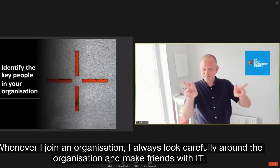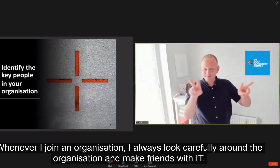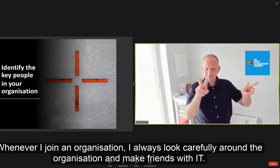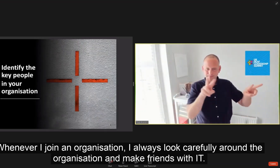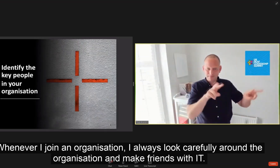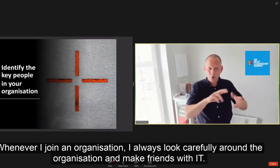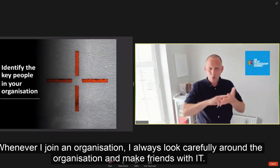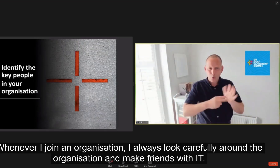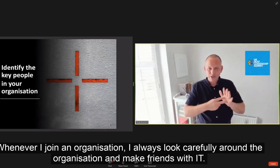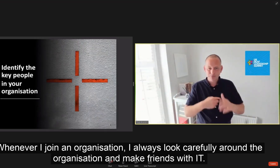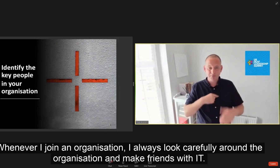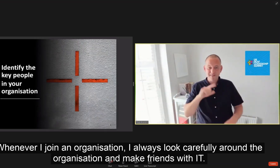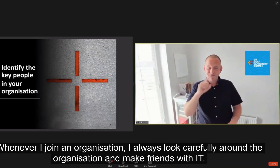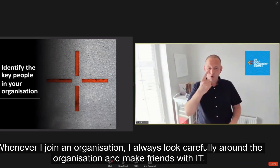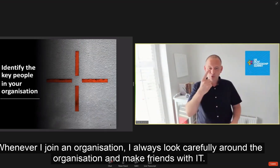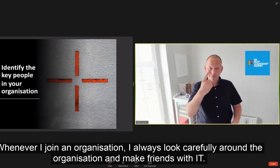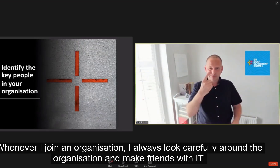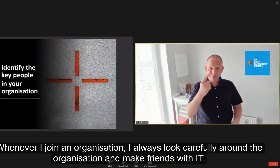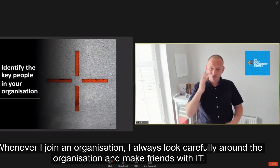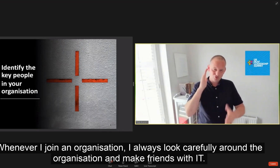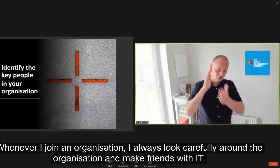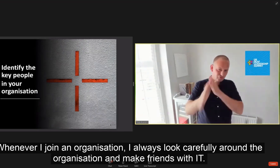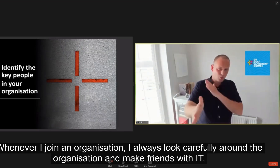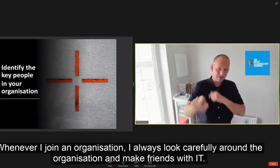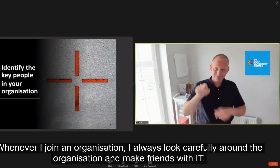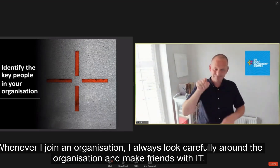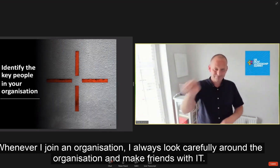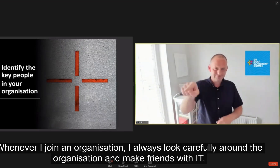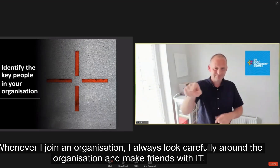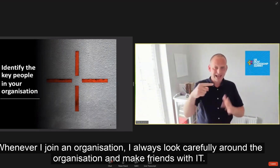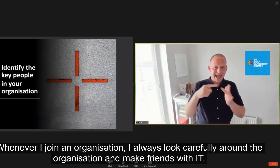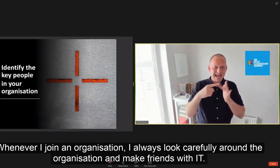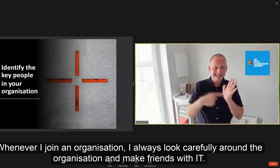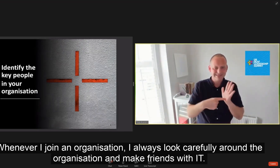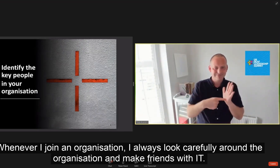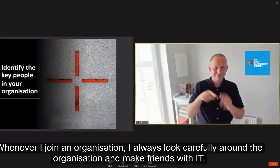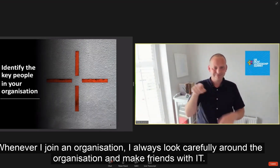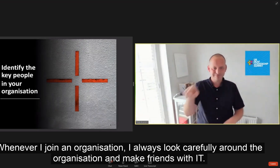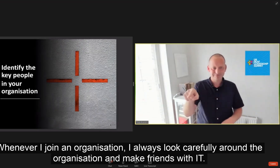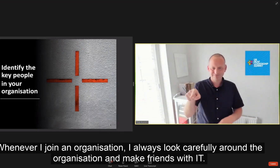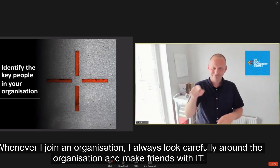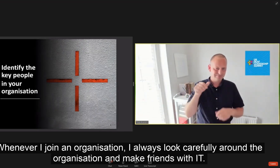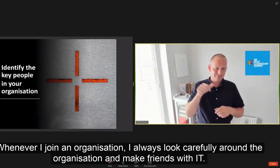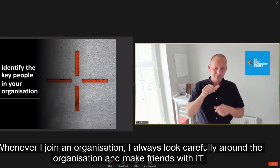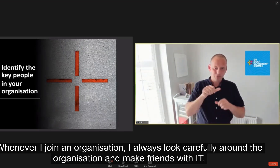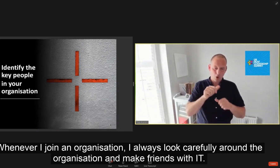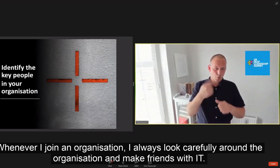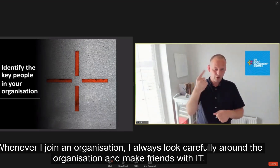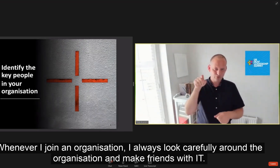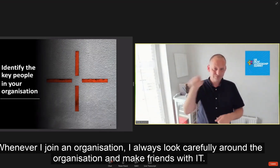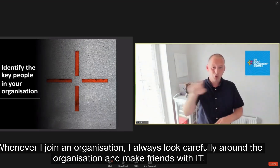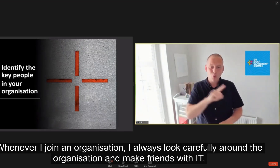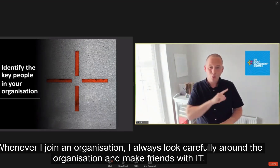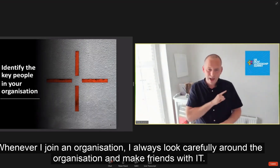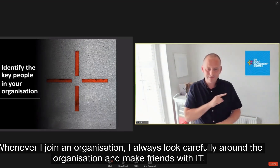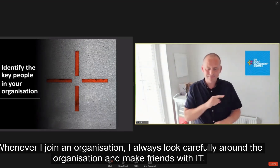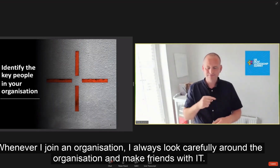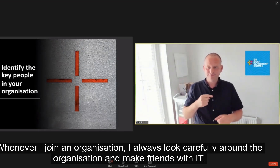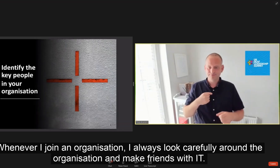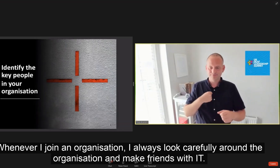an organisation, I always look carefully around the organisation. And first of all, I make friends with IT. And the